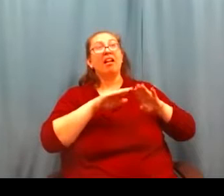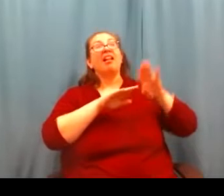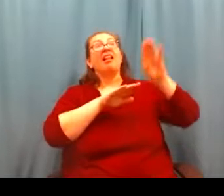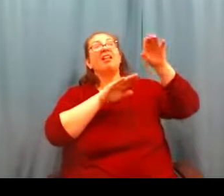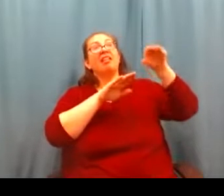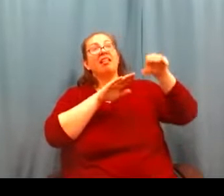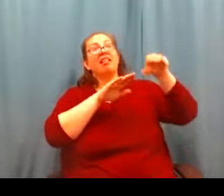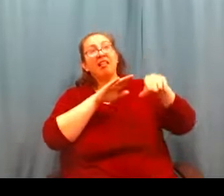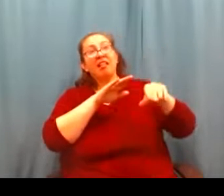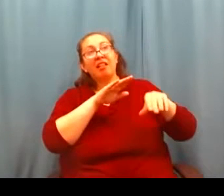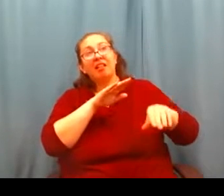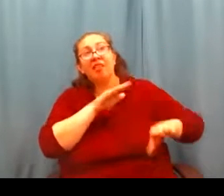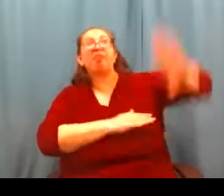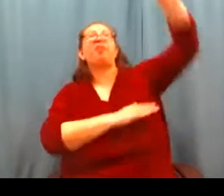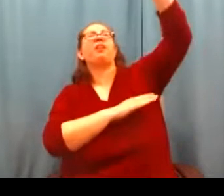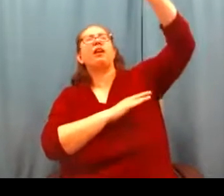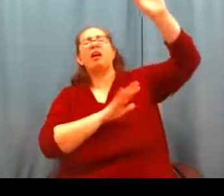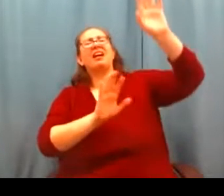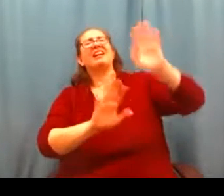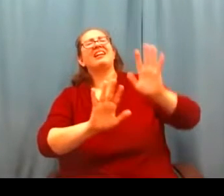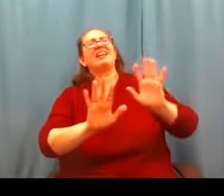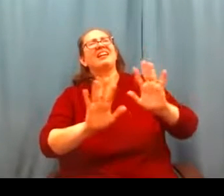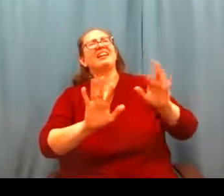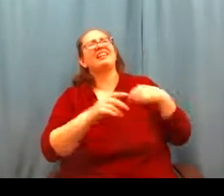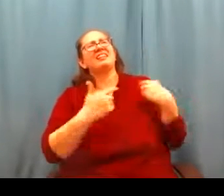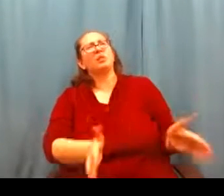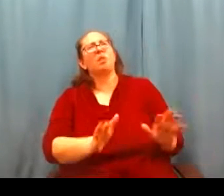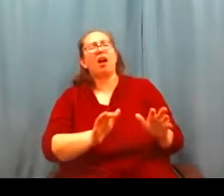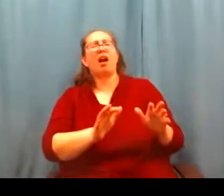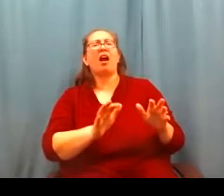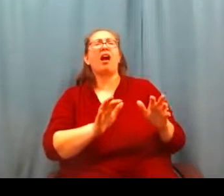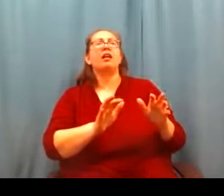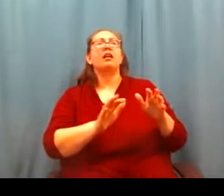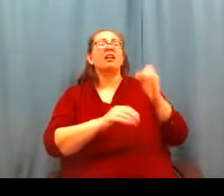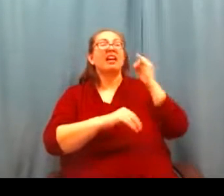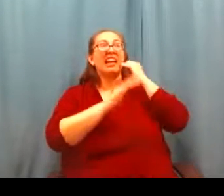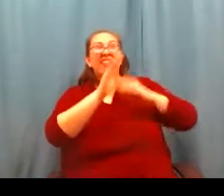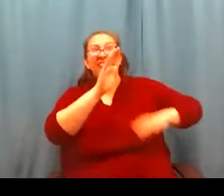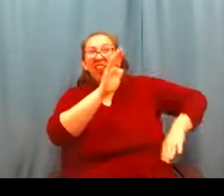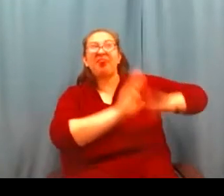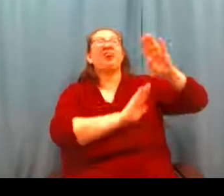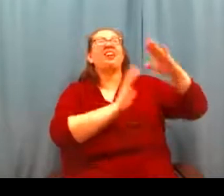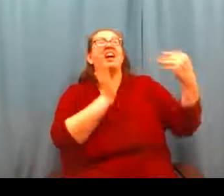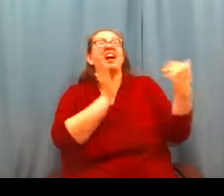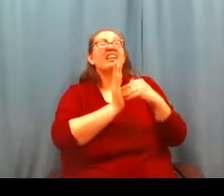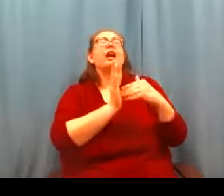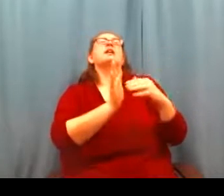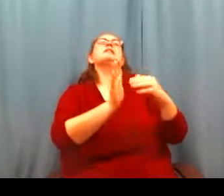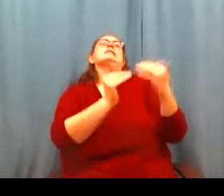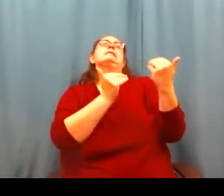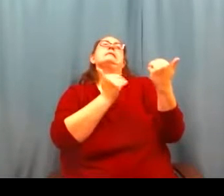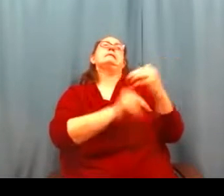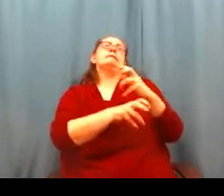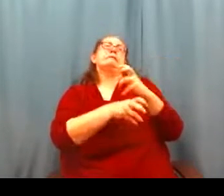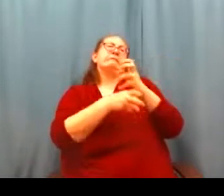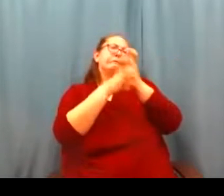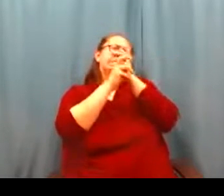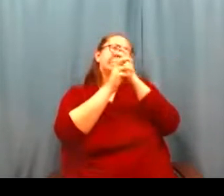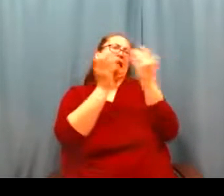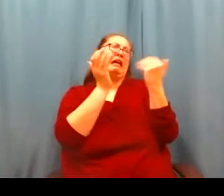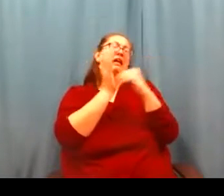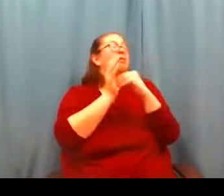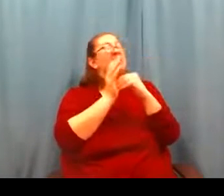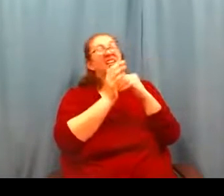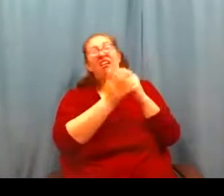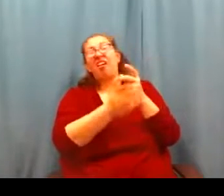do, we're going to implement restrictions again, and that's going to be very difficult. I mean, it's been very